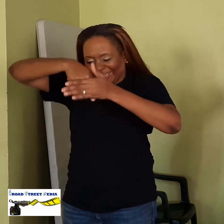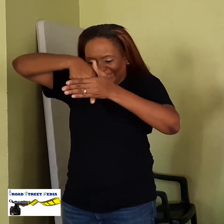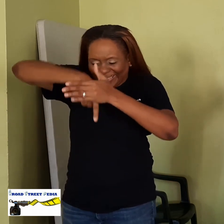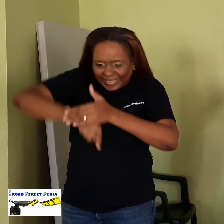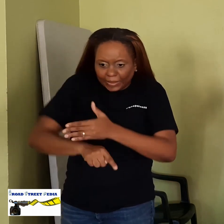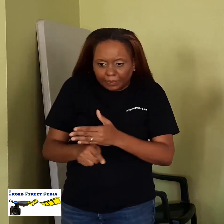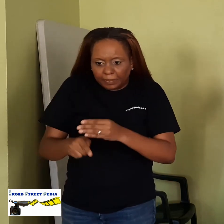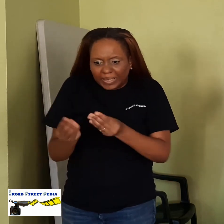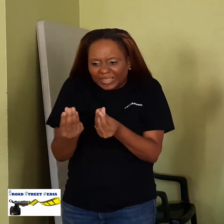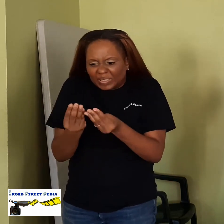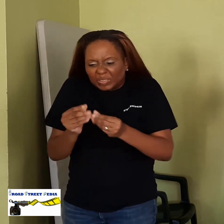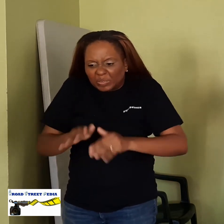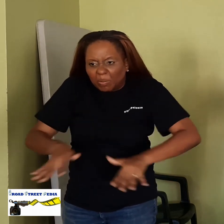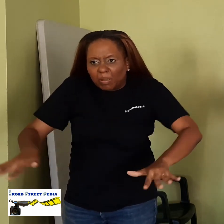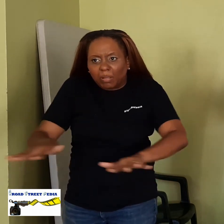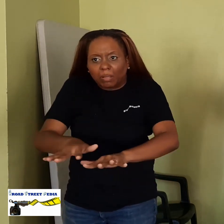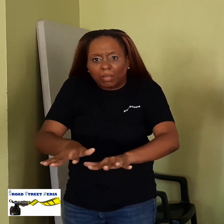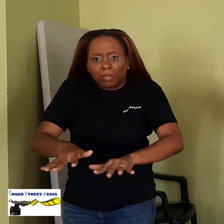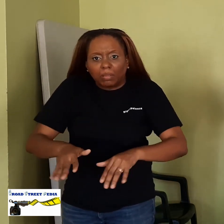So,